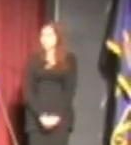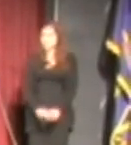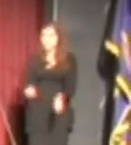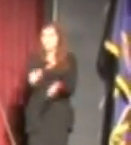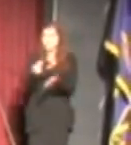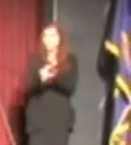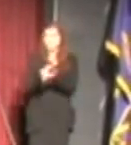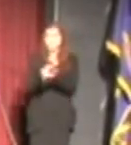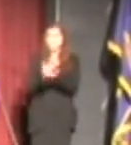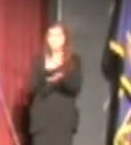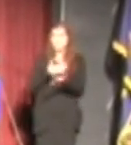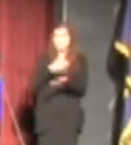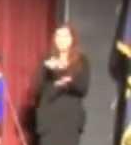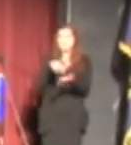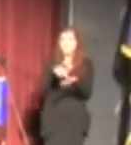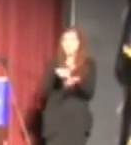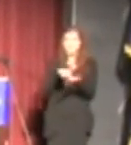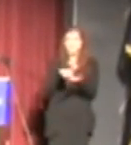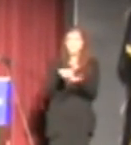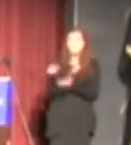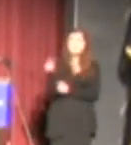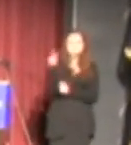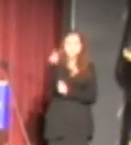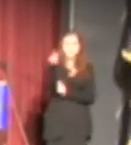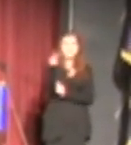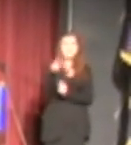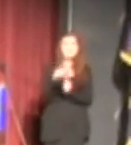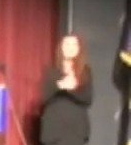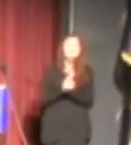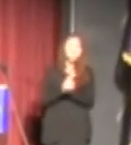Graduates, please stand and face the audience.